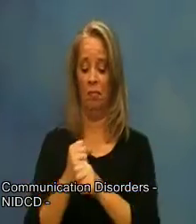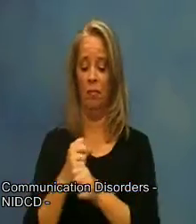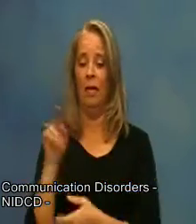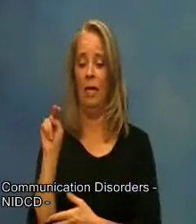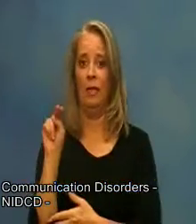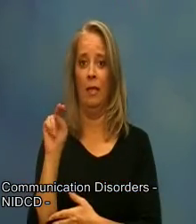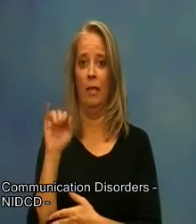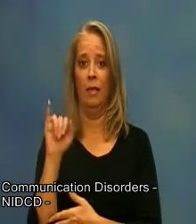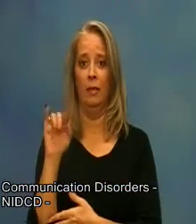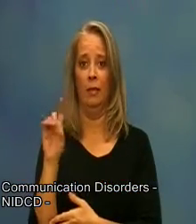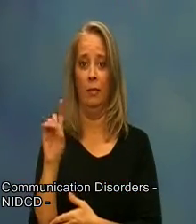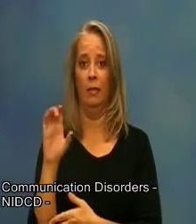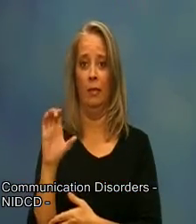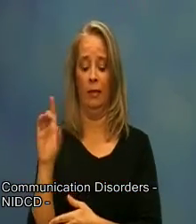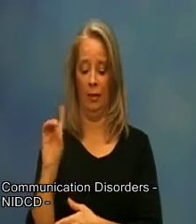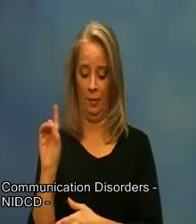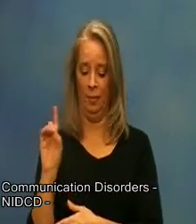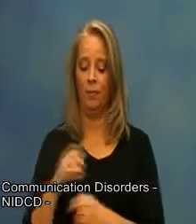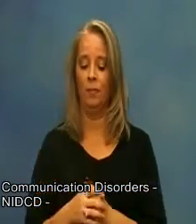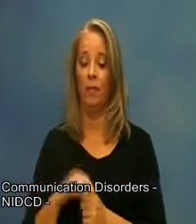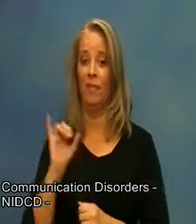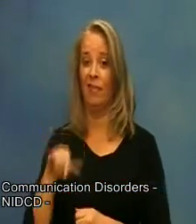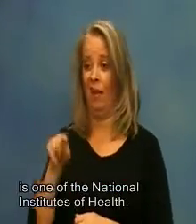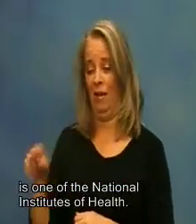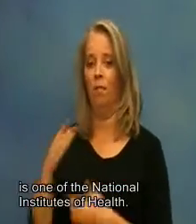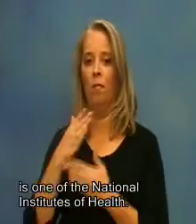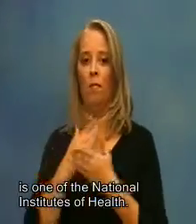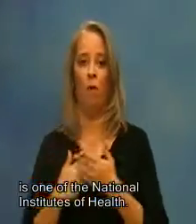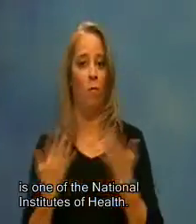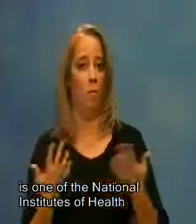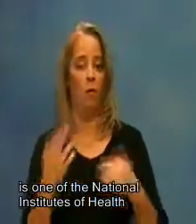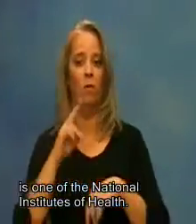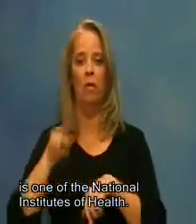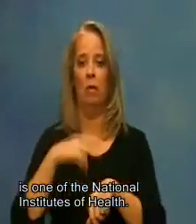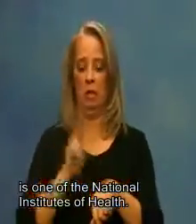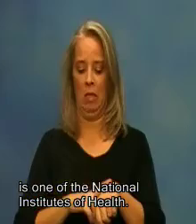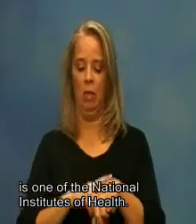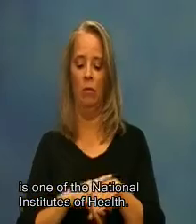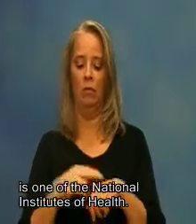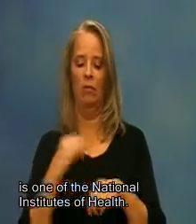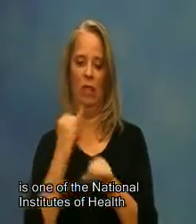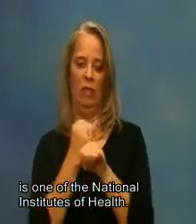NIDCD, is one of the National Institutes of Health.